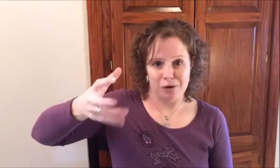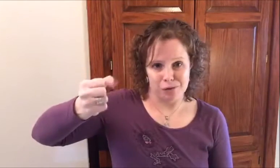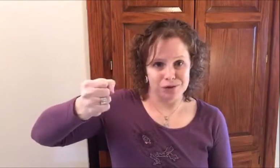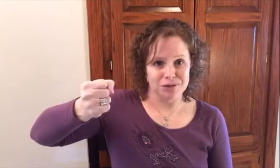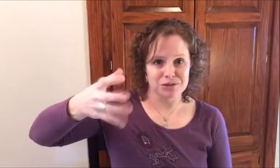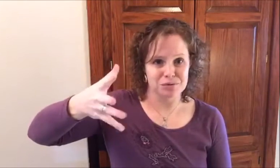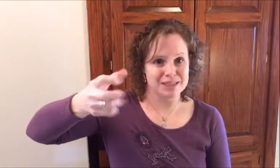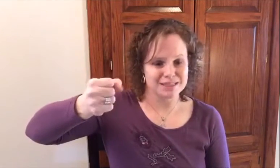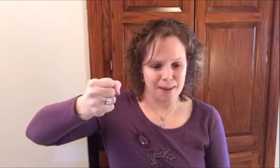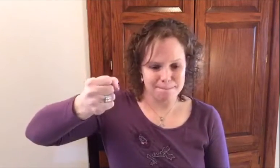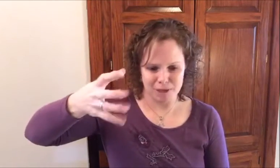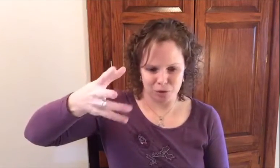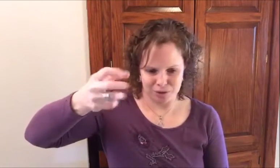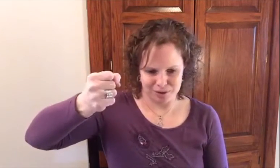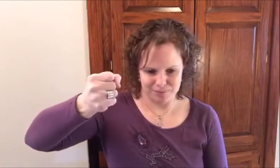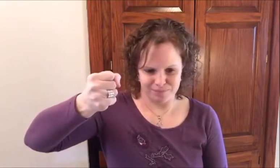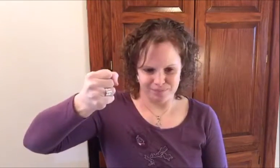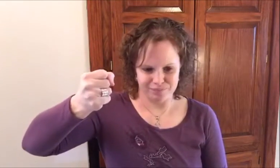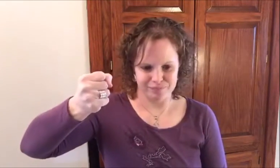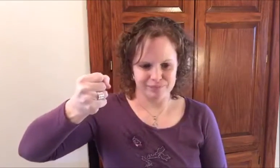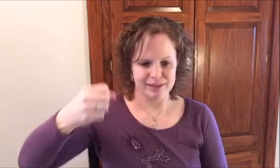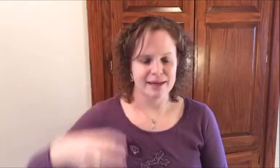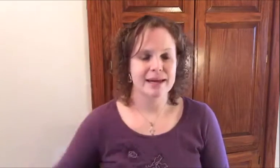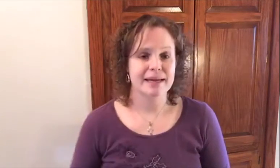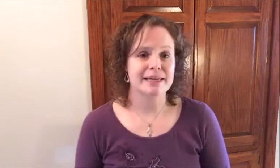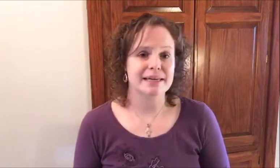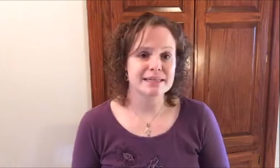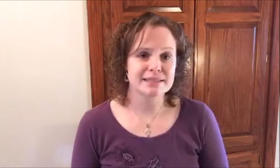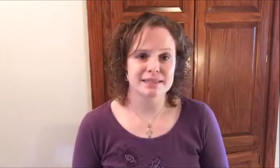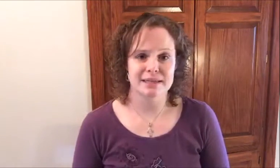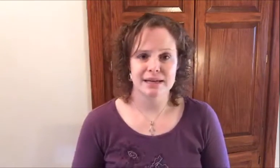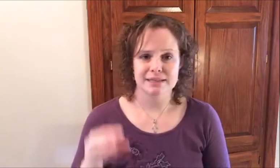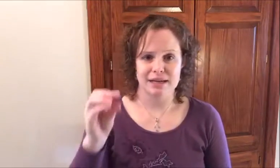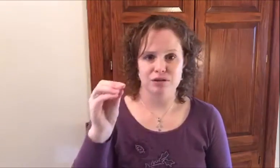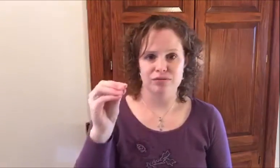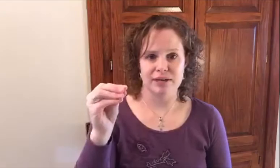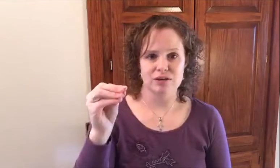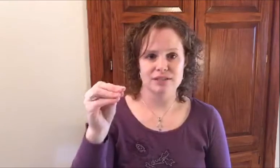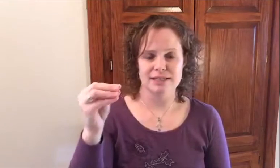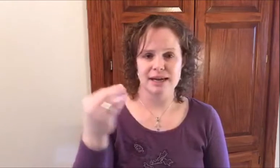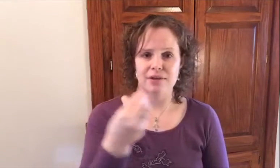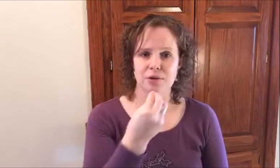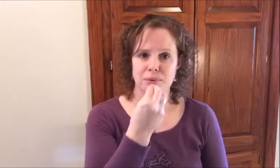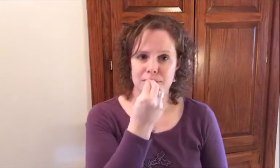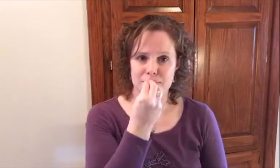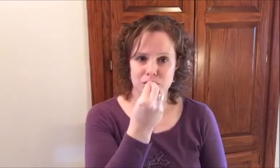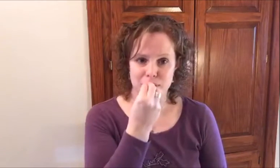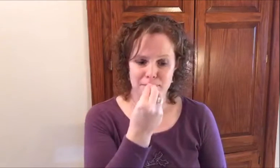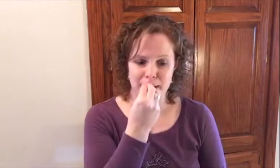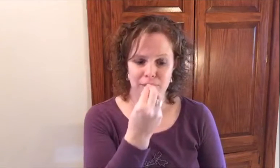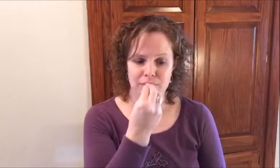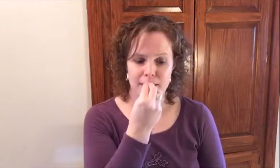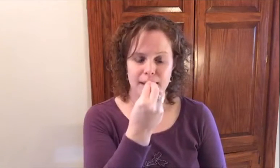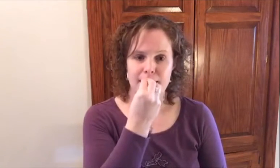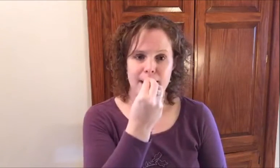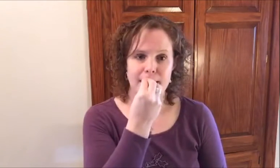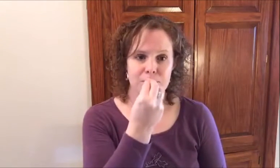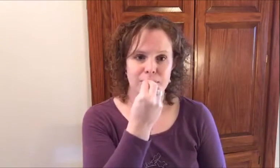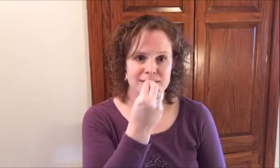cow. Squeeze milk. Eat, take your fingers together, put them to your mouth and press